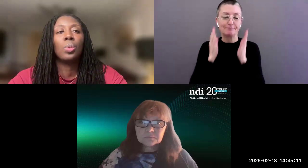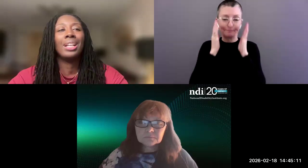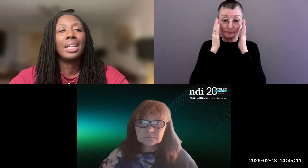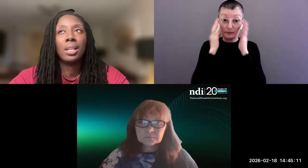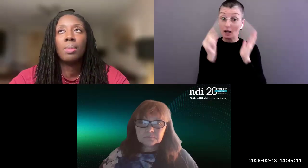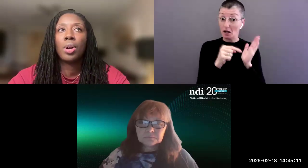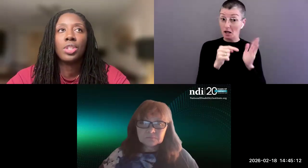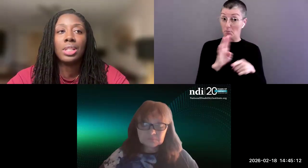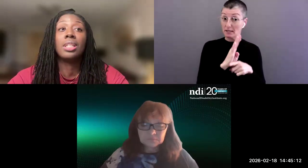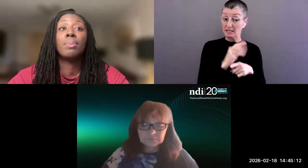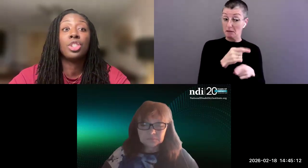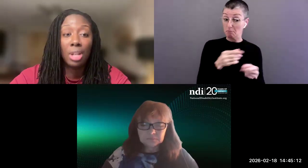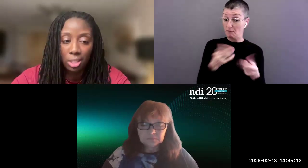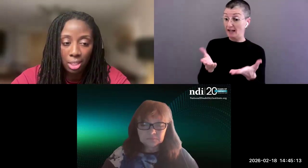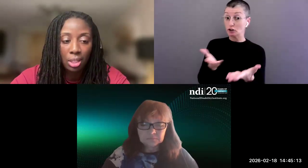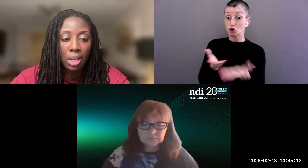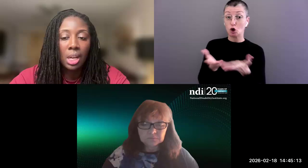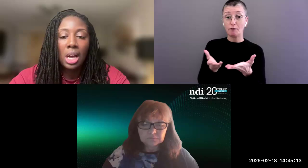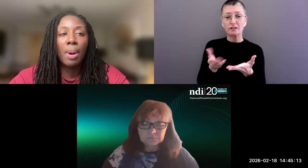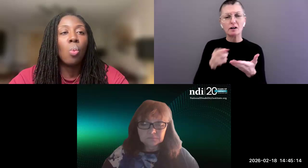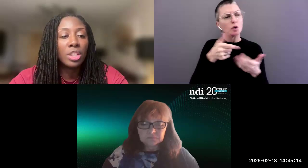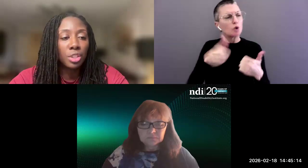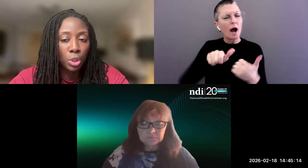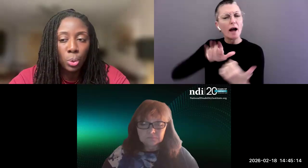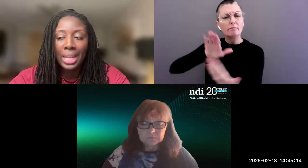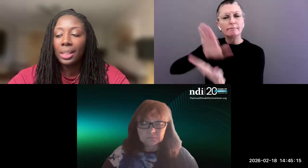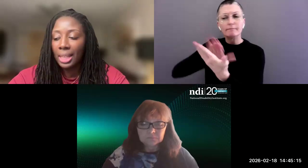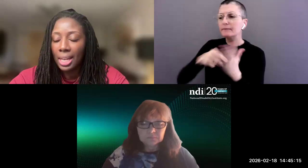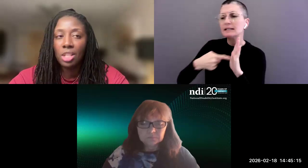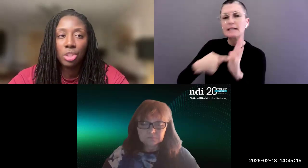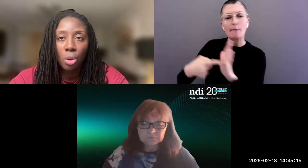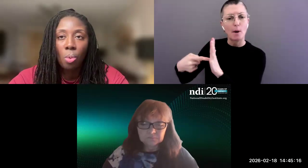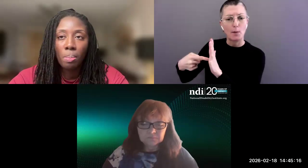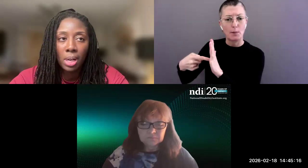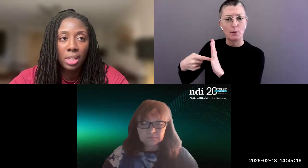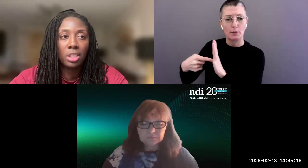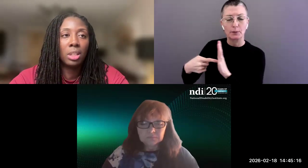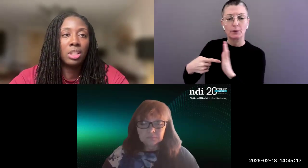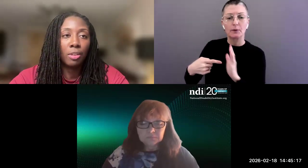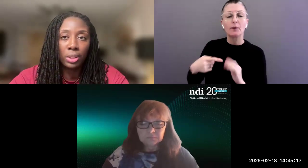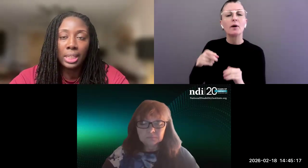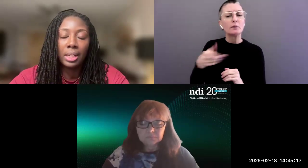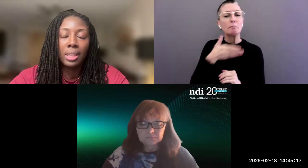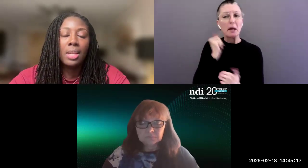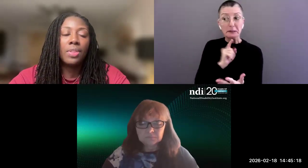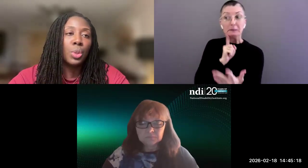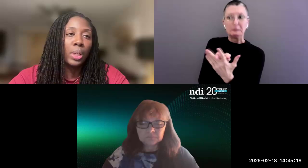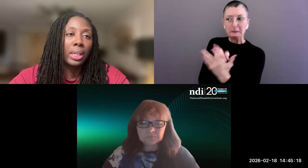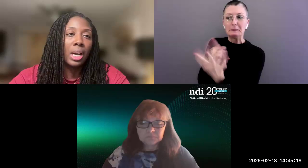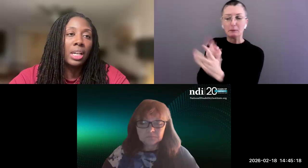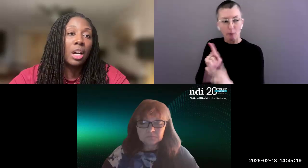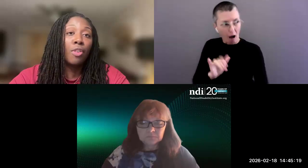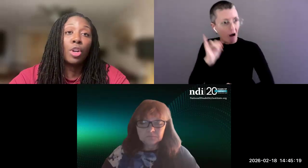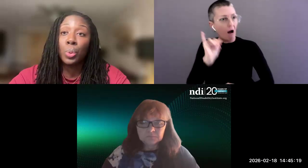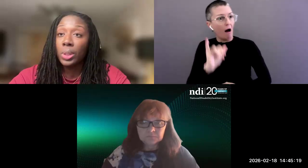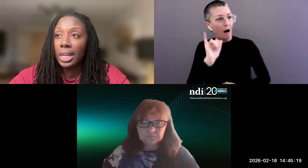a way to do an in-person demonstration about what you do, it lands so much differently than